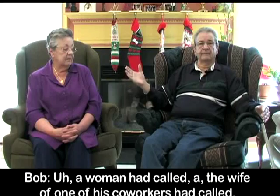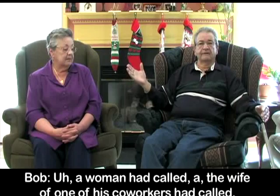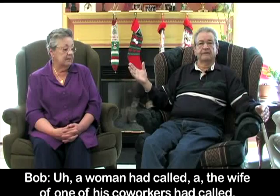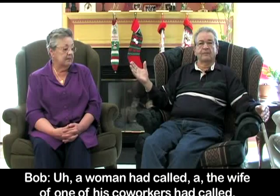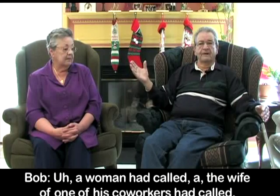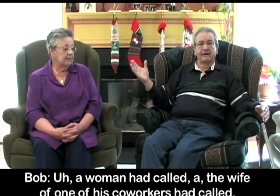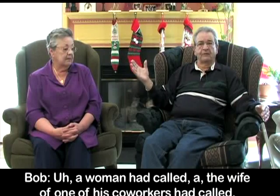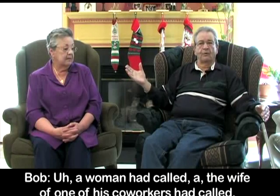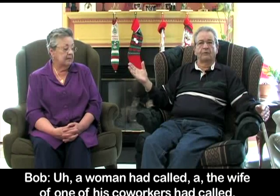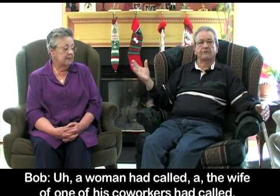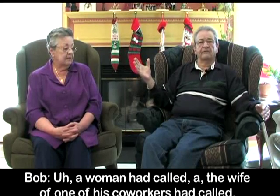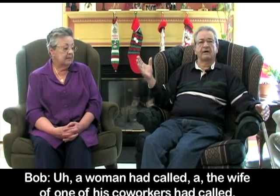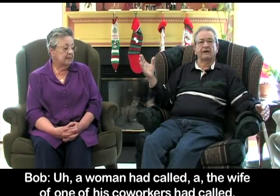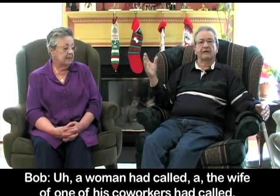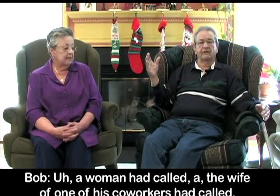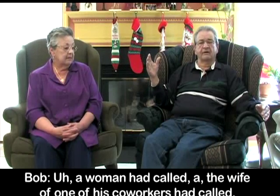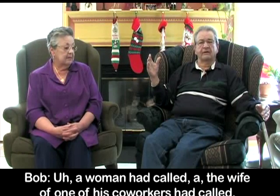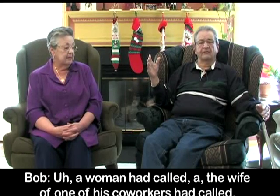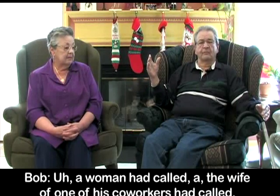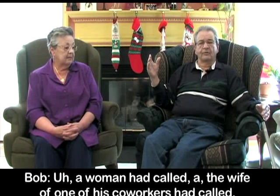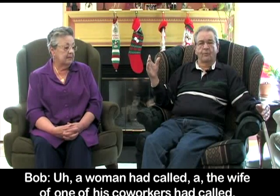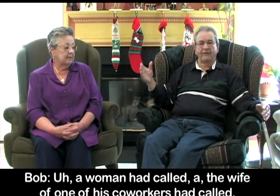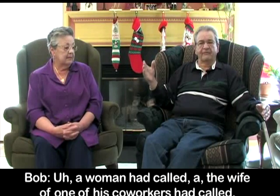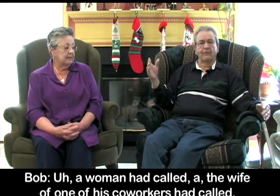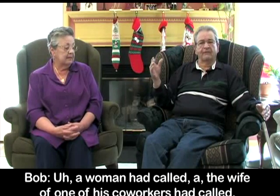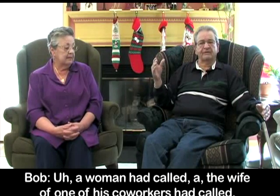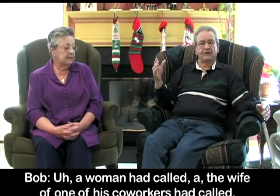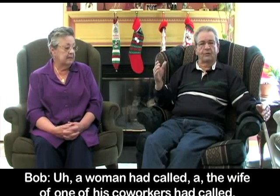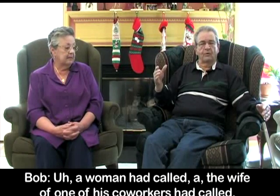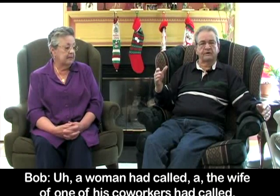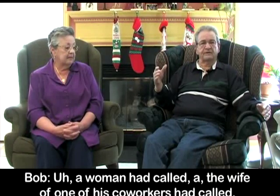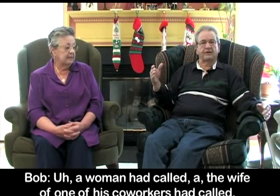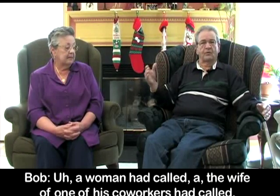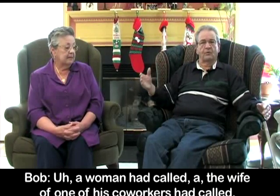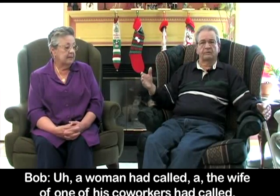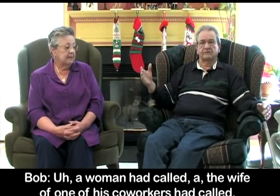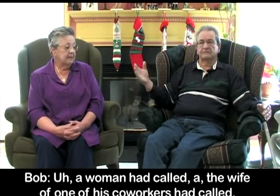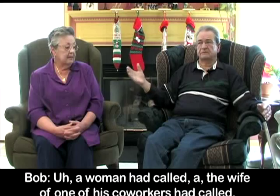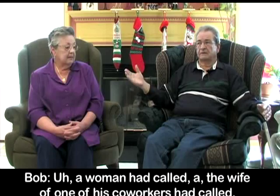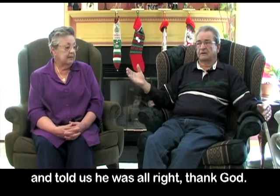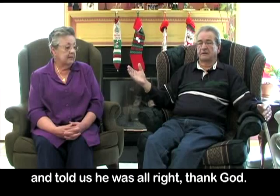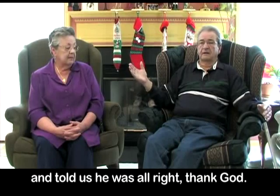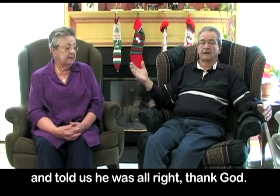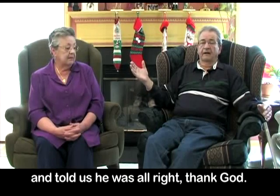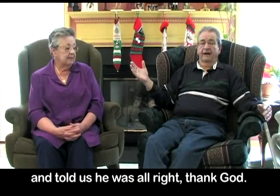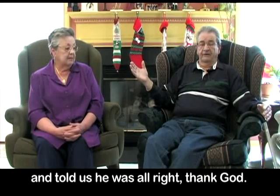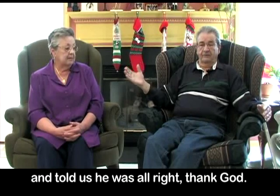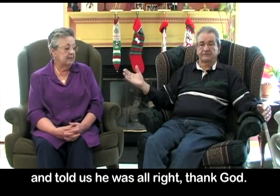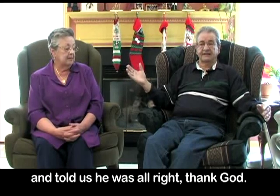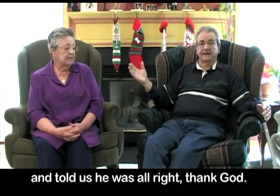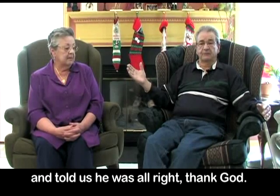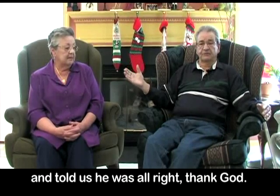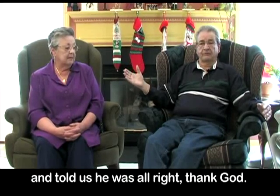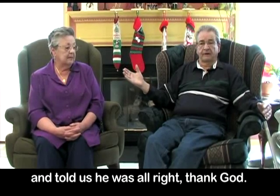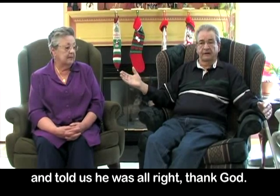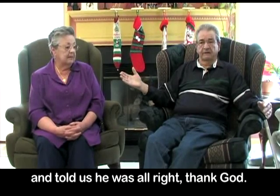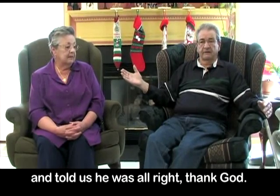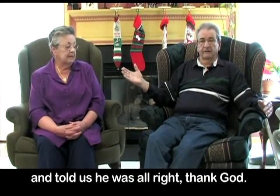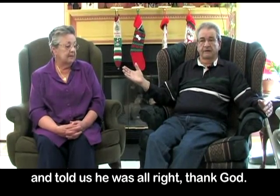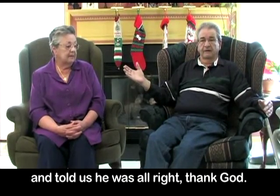a woman had called, the wife of one of his co-workers had called and told us that he was all right, thank